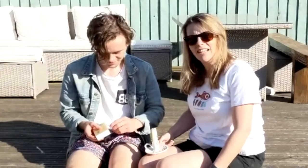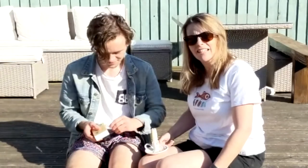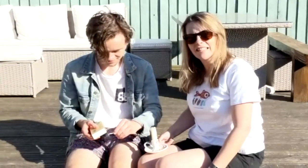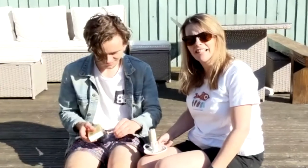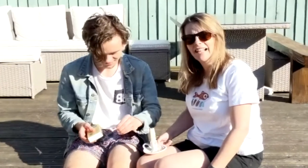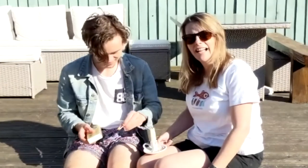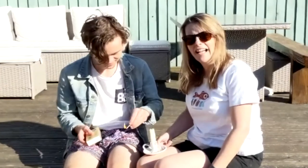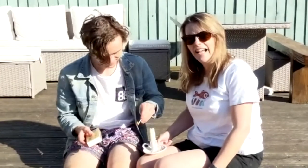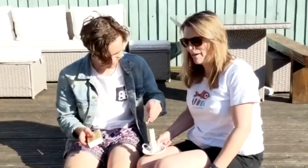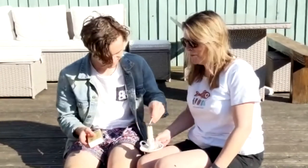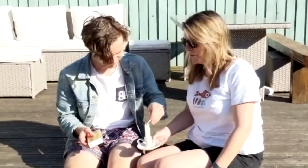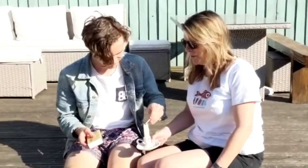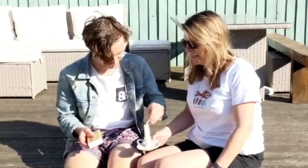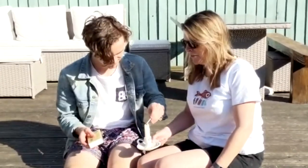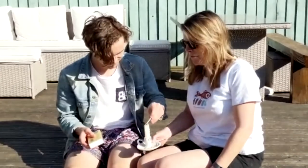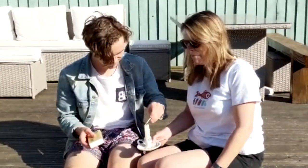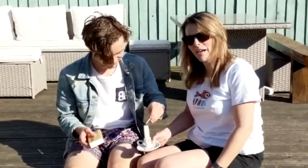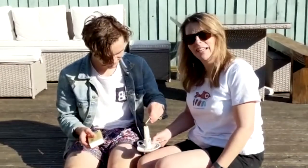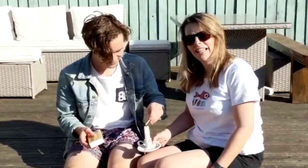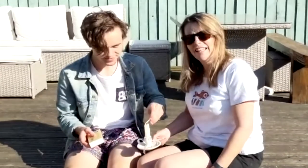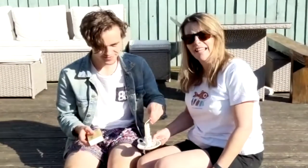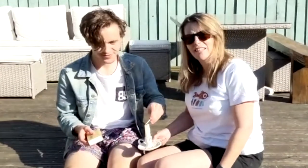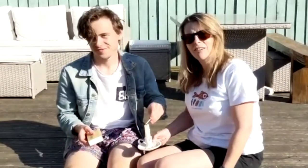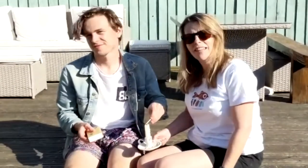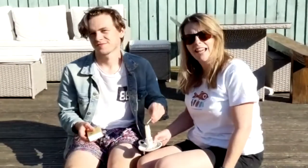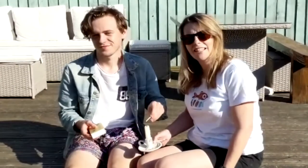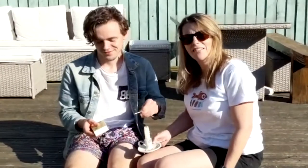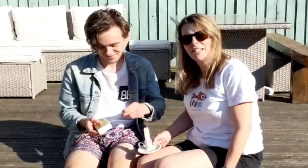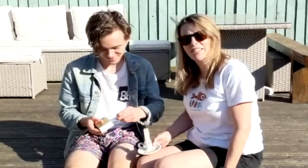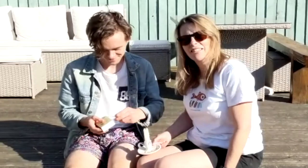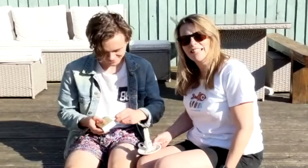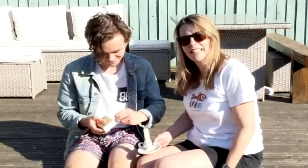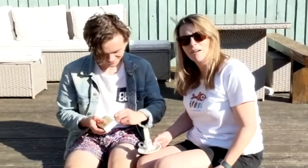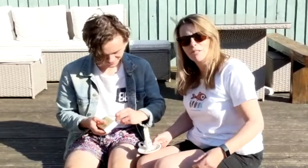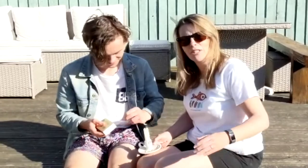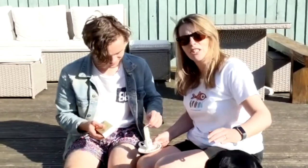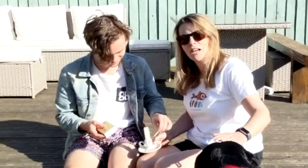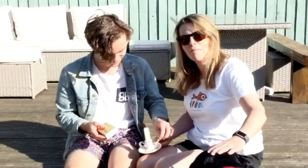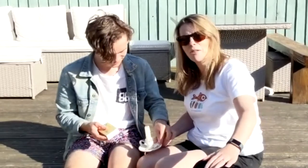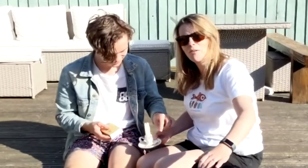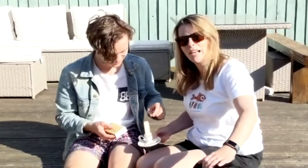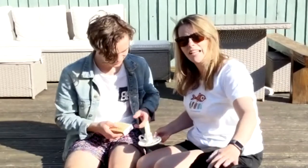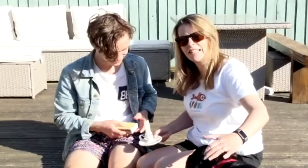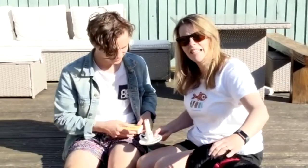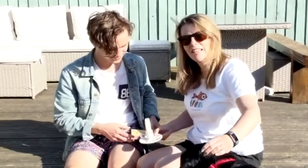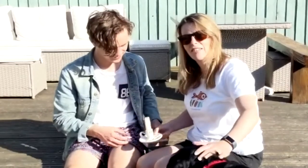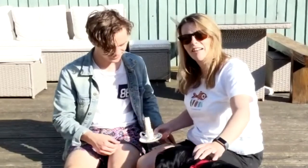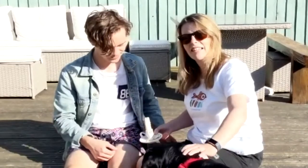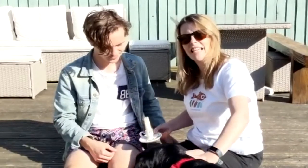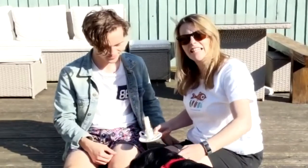us. Help us always to remember that you are the light of the world. Help us to shine with your light throughout the days of